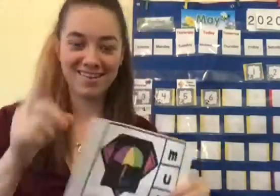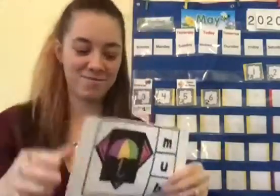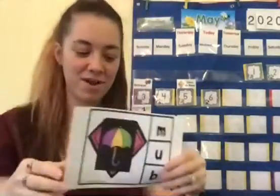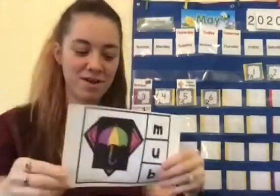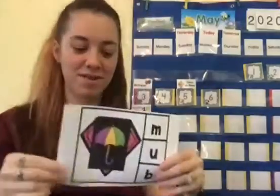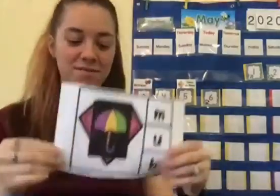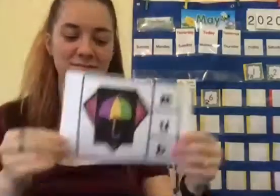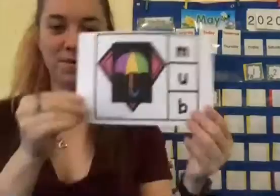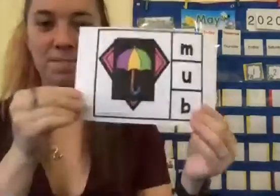one more.